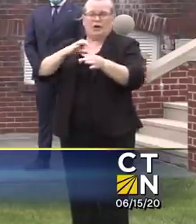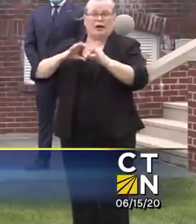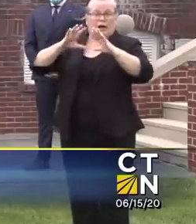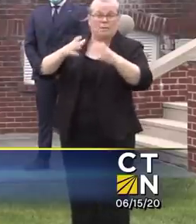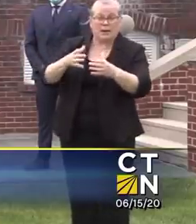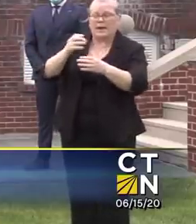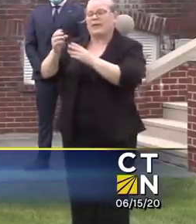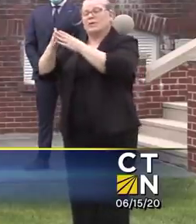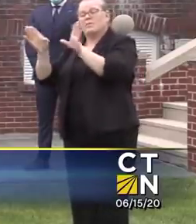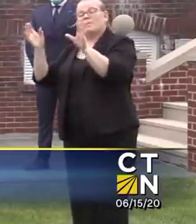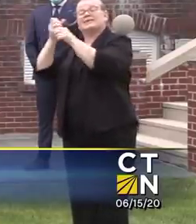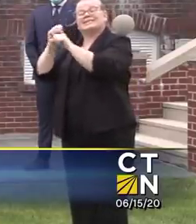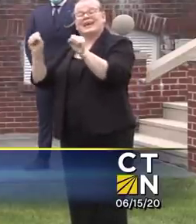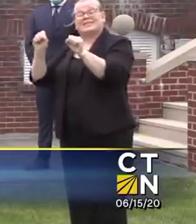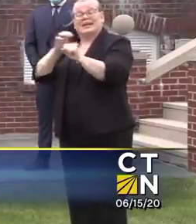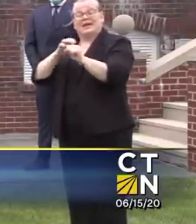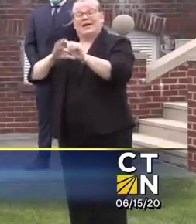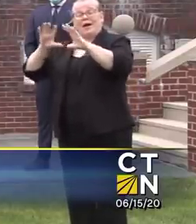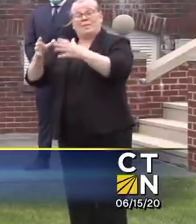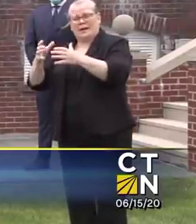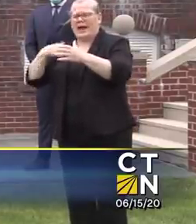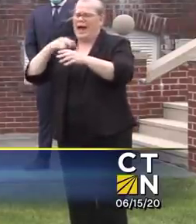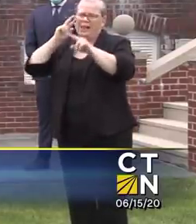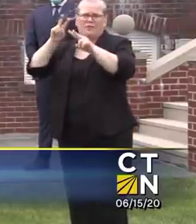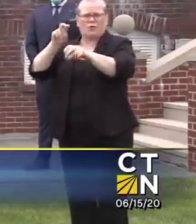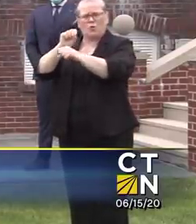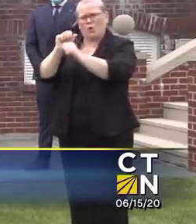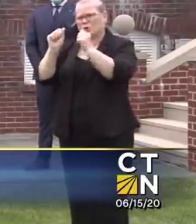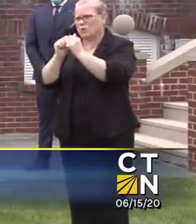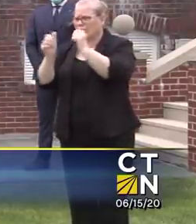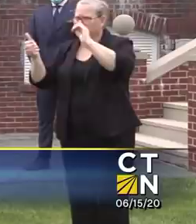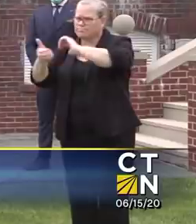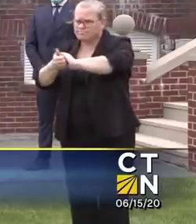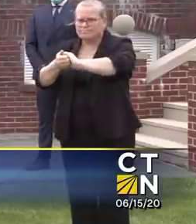safety, to come up with some legislation that